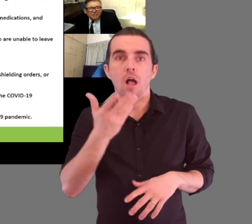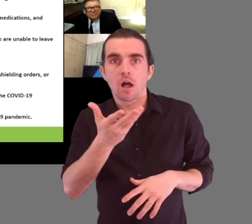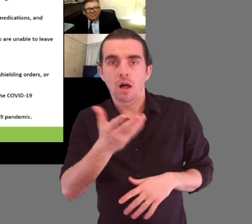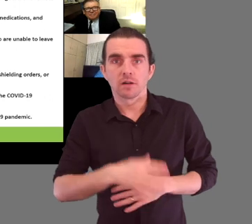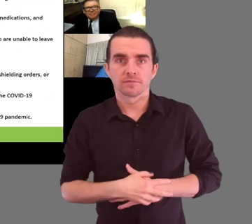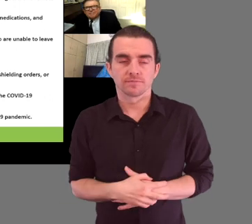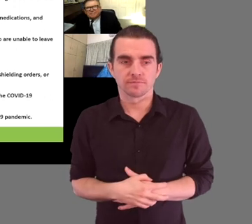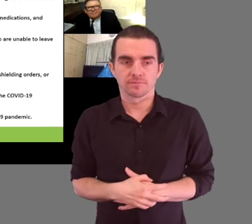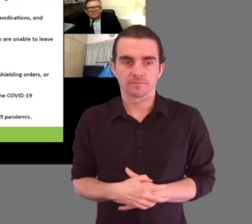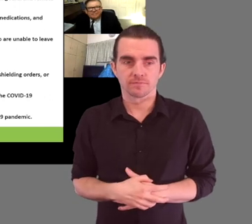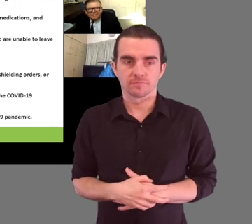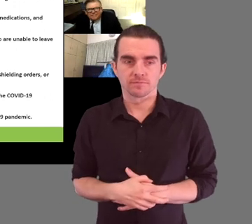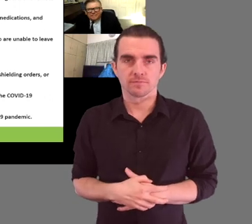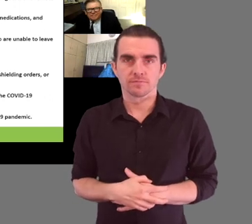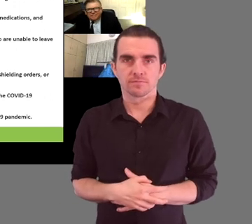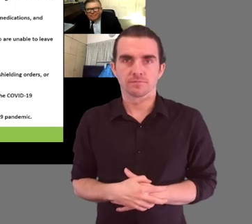Sarah?